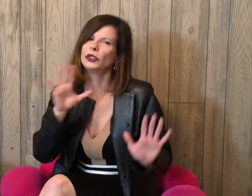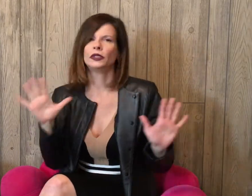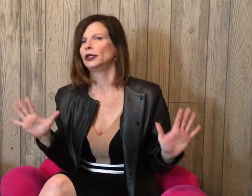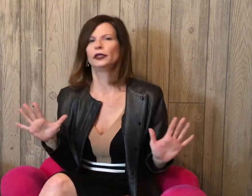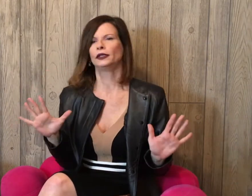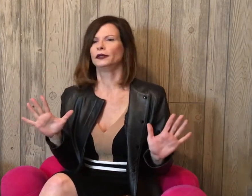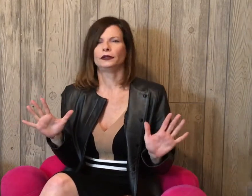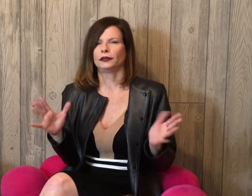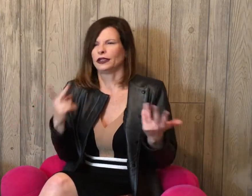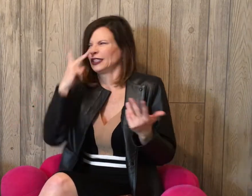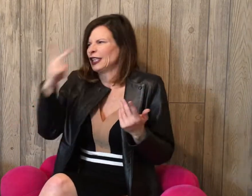seriously.